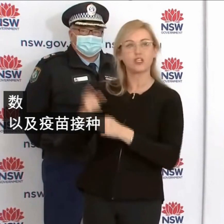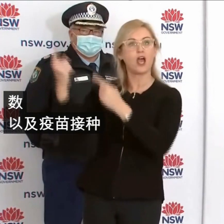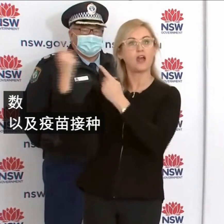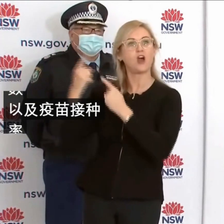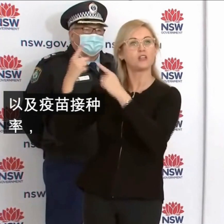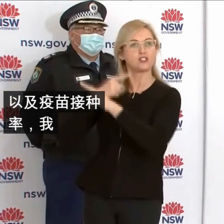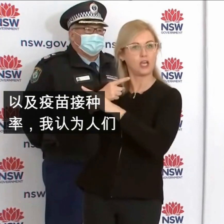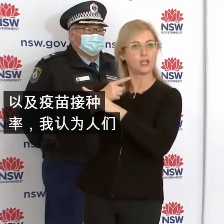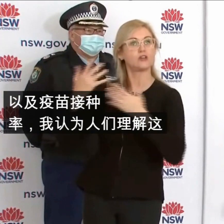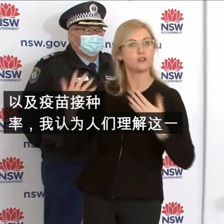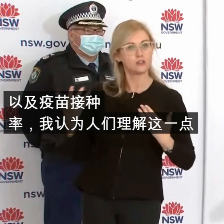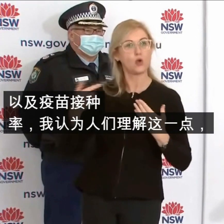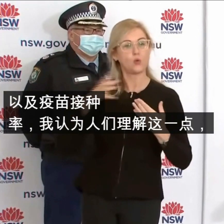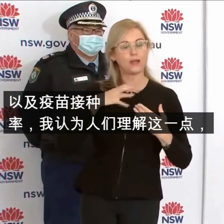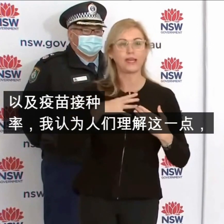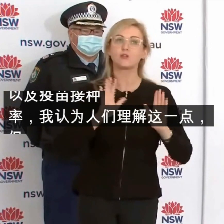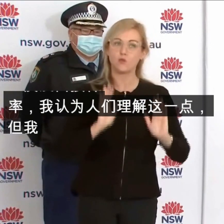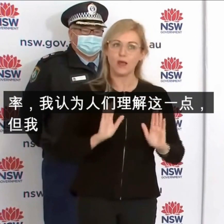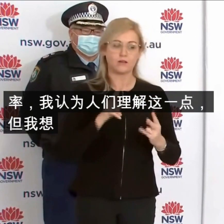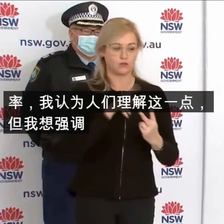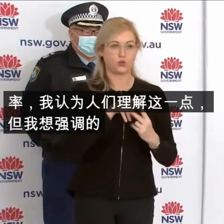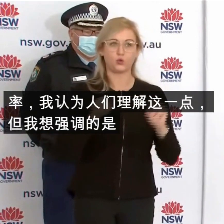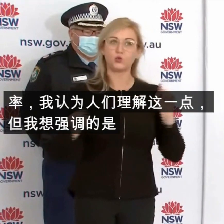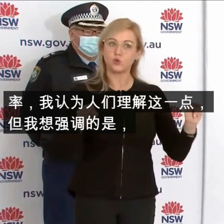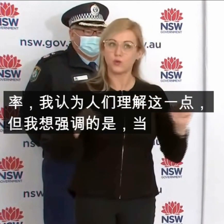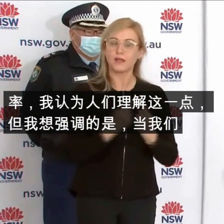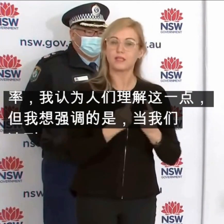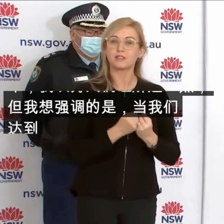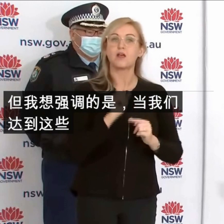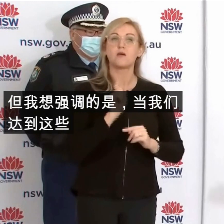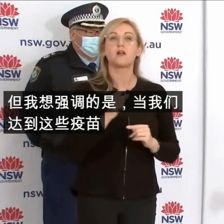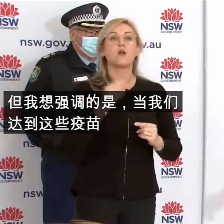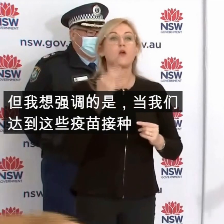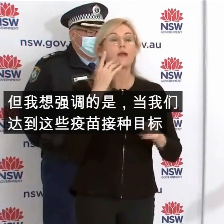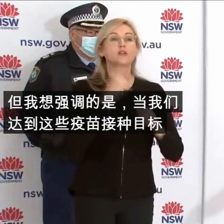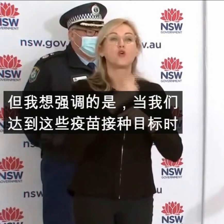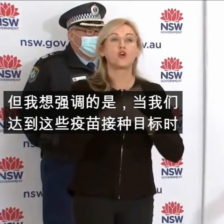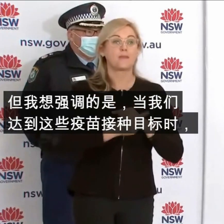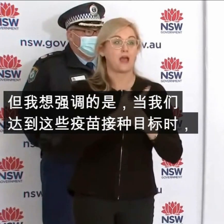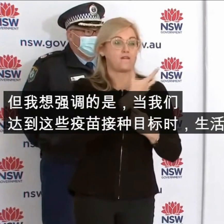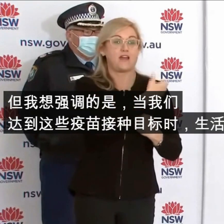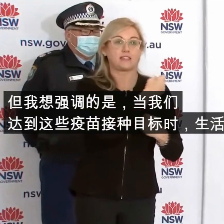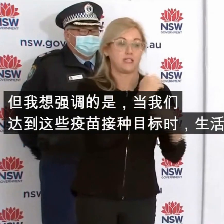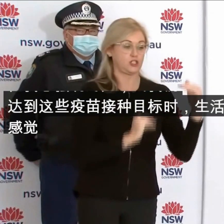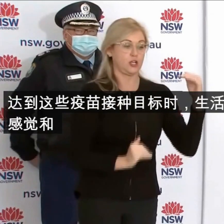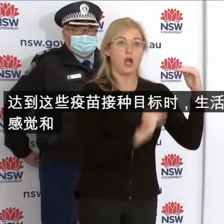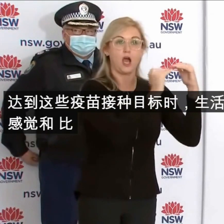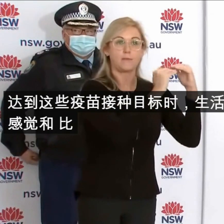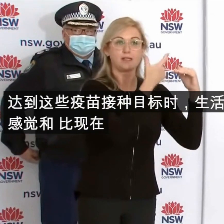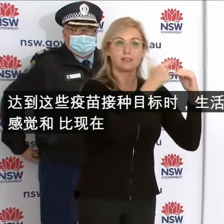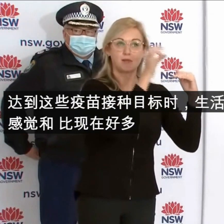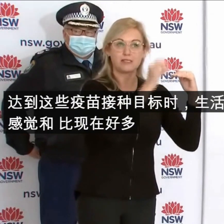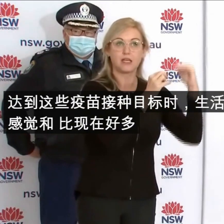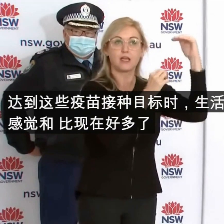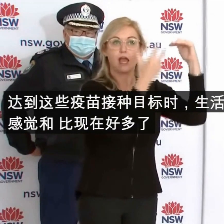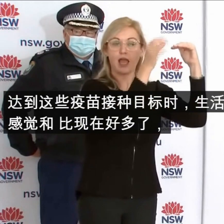as the vaccination rates. And I think people understand that. But I do want to stress that when we get to those vaccination targets, life will feel and